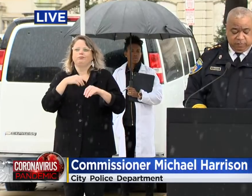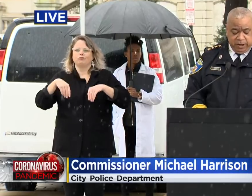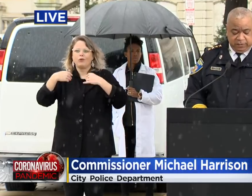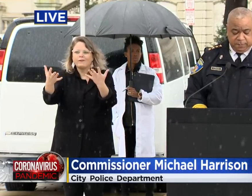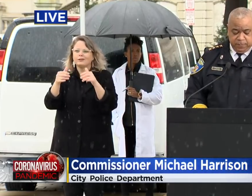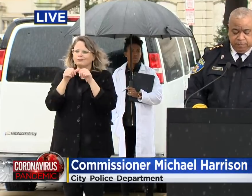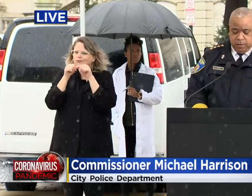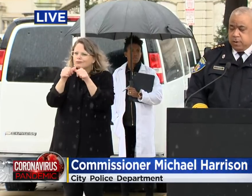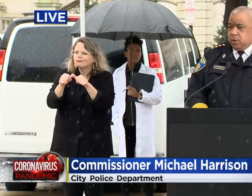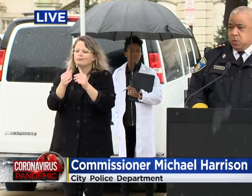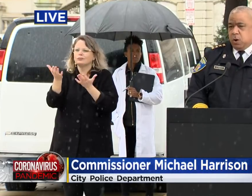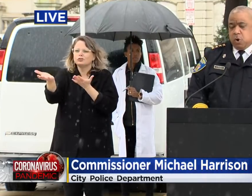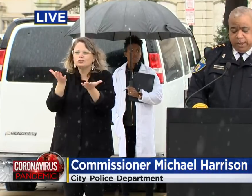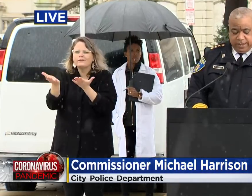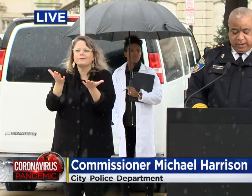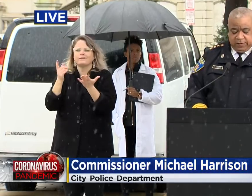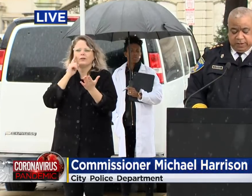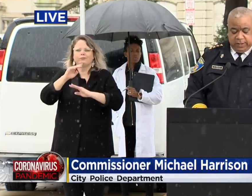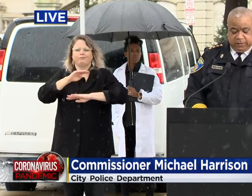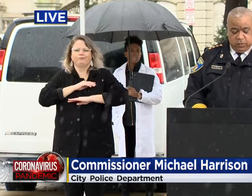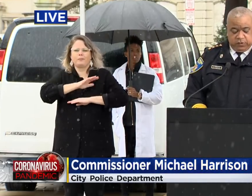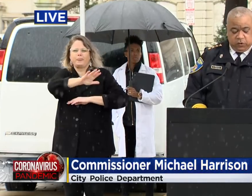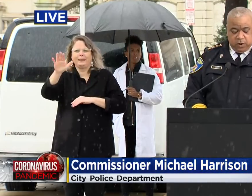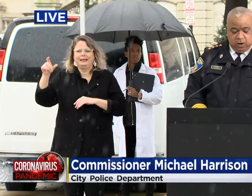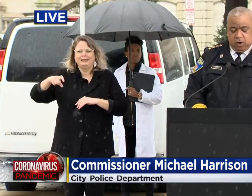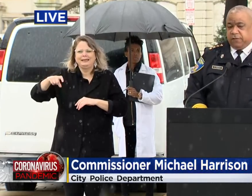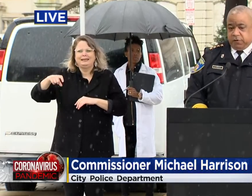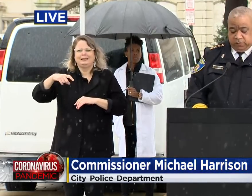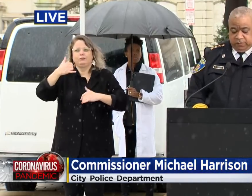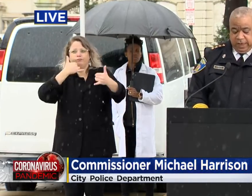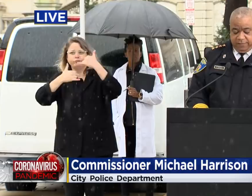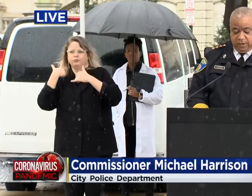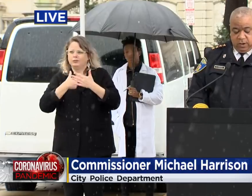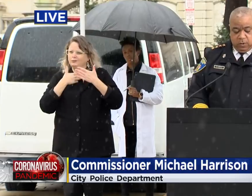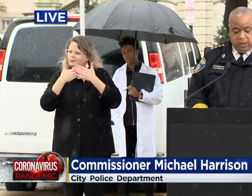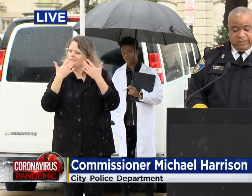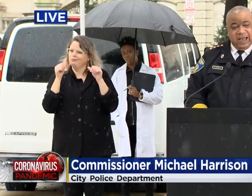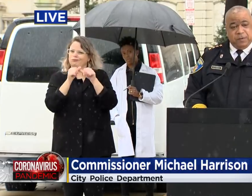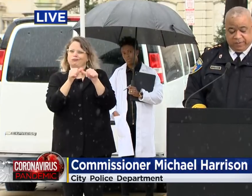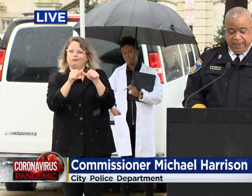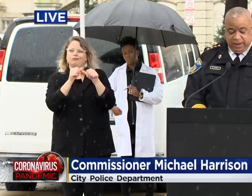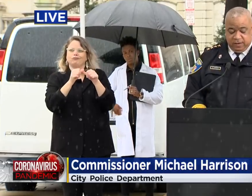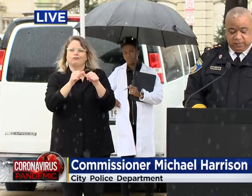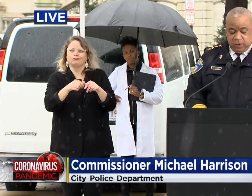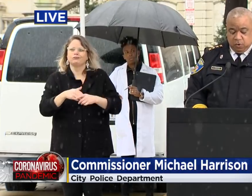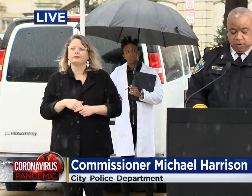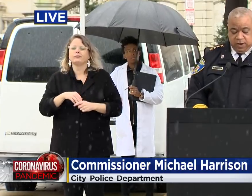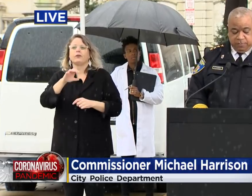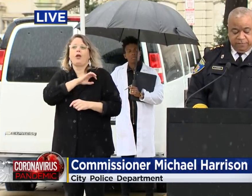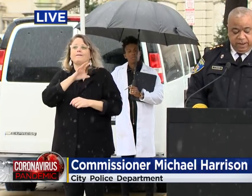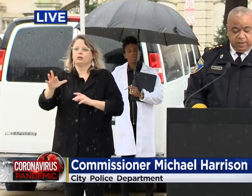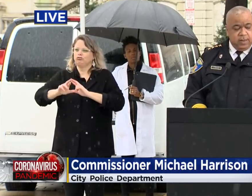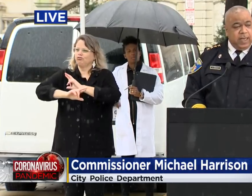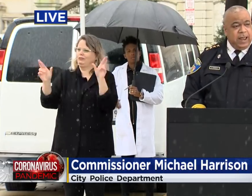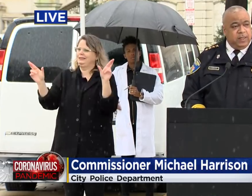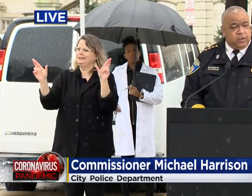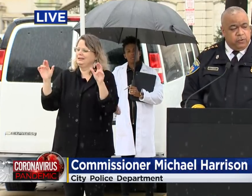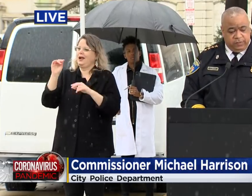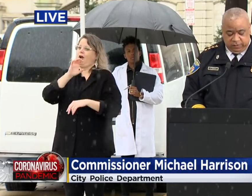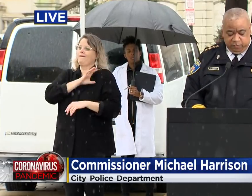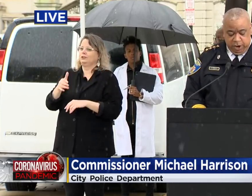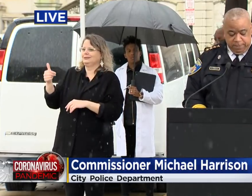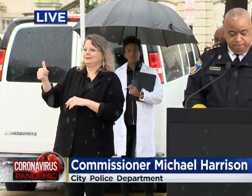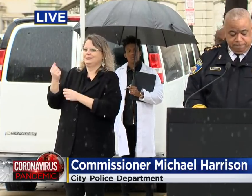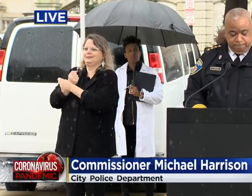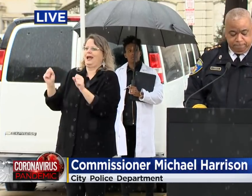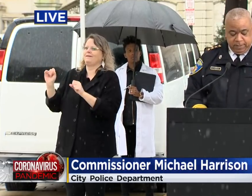COVID-19 response. We are working diligently to ensure our officers are safe while simultaneously working to prevent and decrease